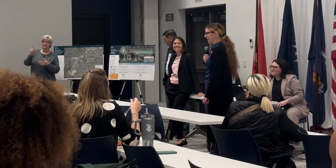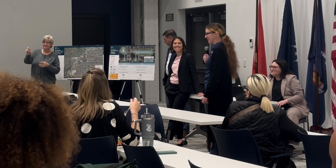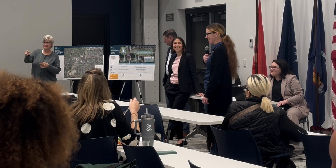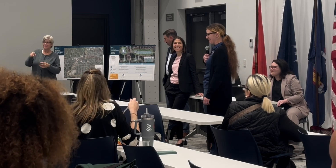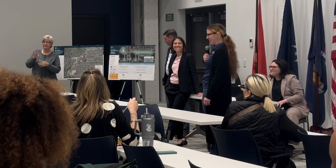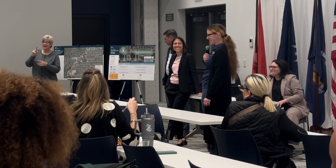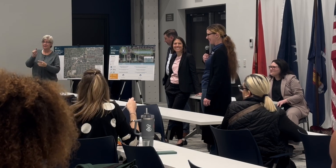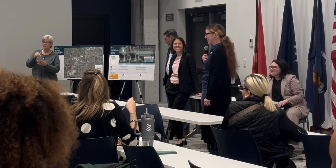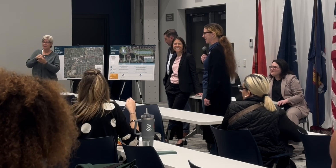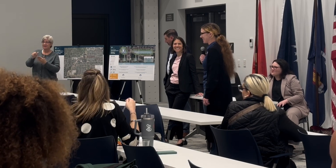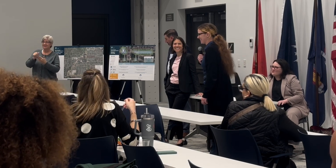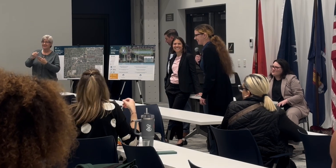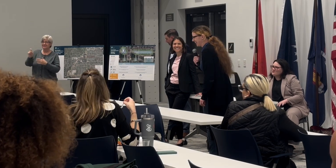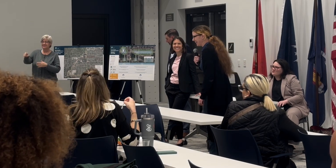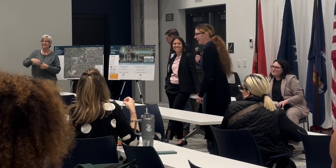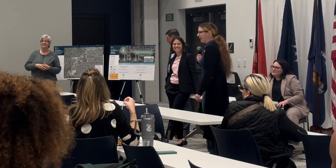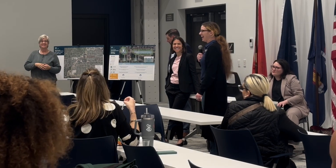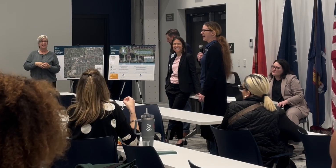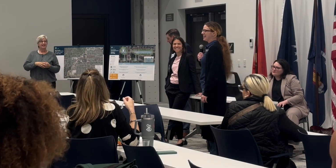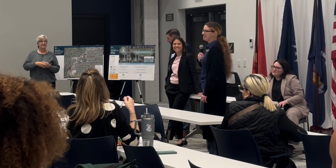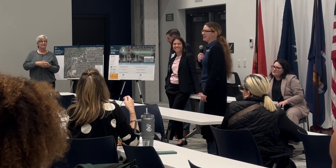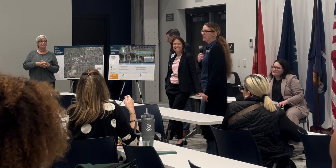million if that's what's necessary.